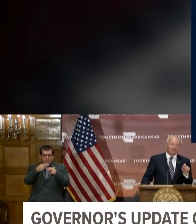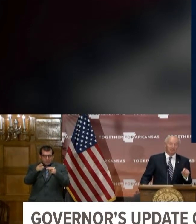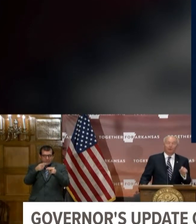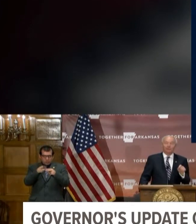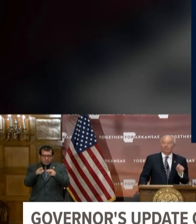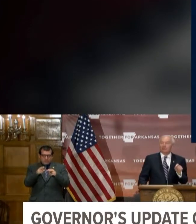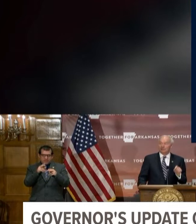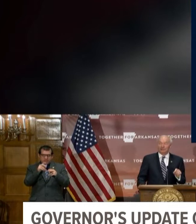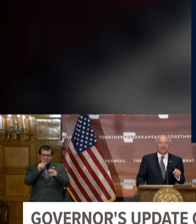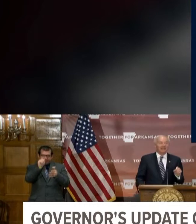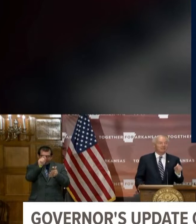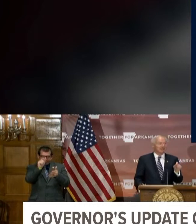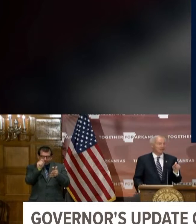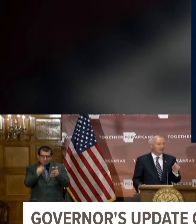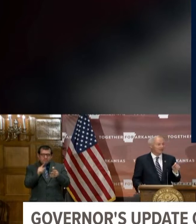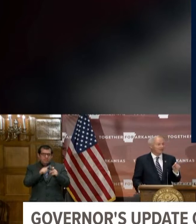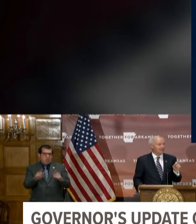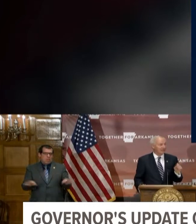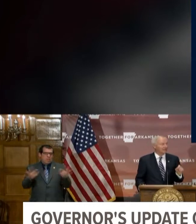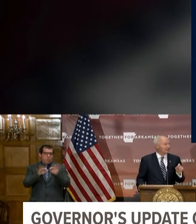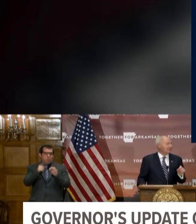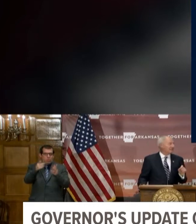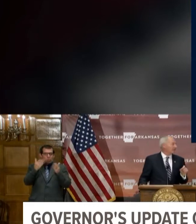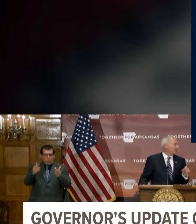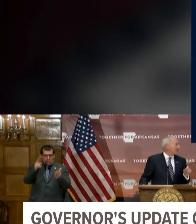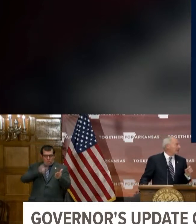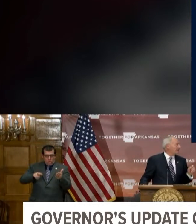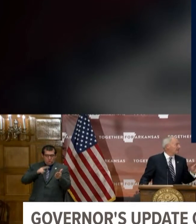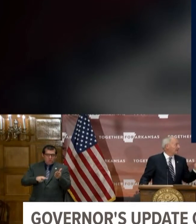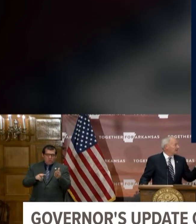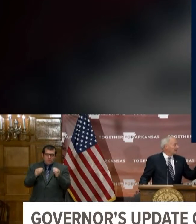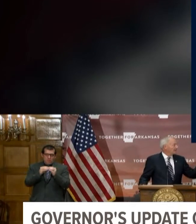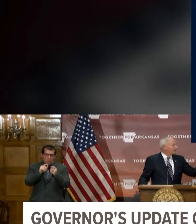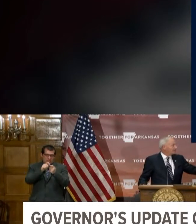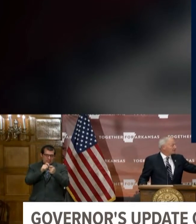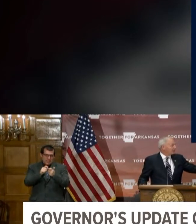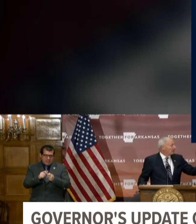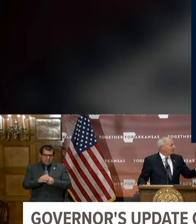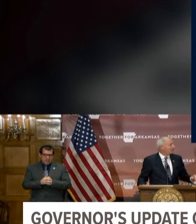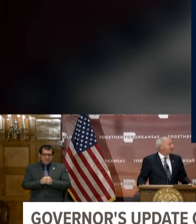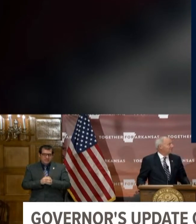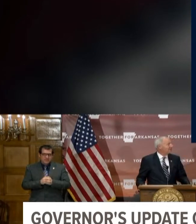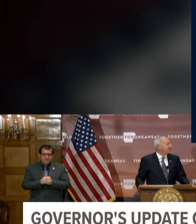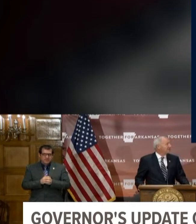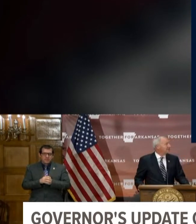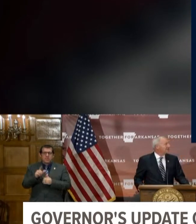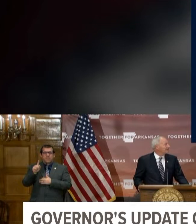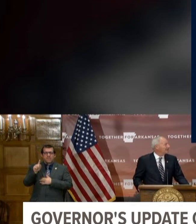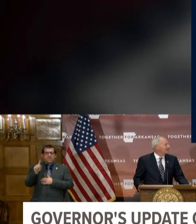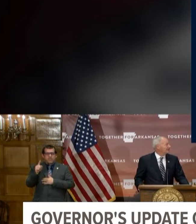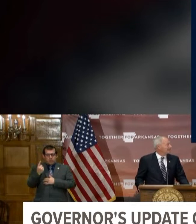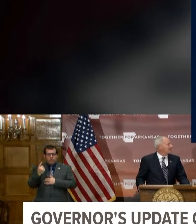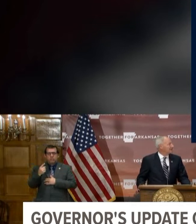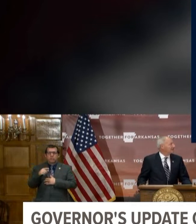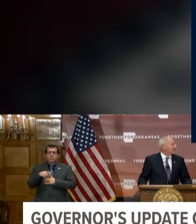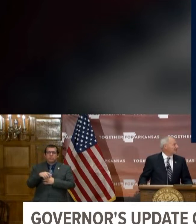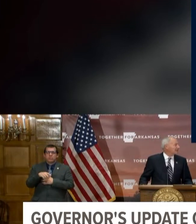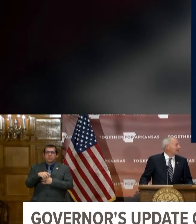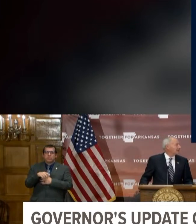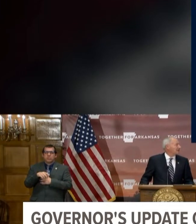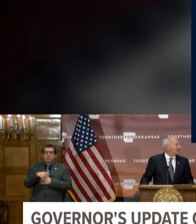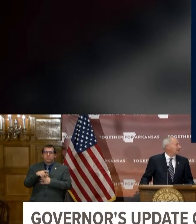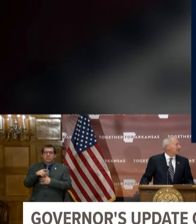but it's important for you to look at it because there's a lot of detail there. First of all, there will be a minimum